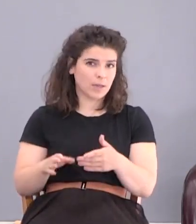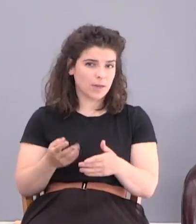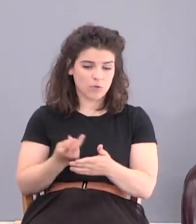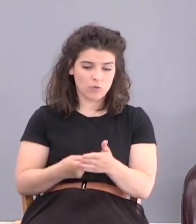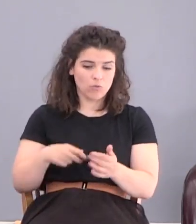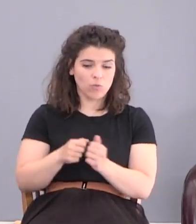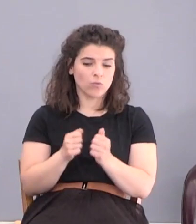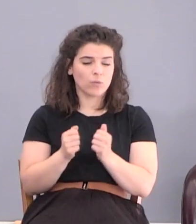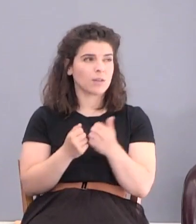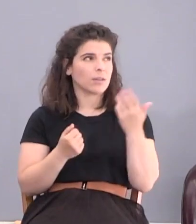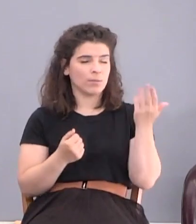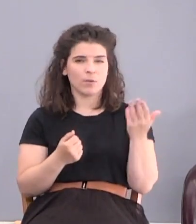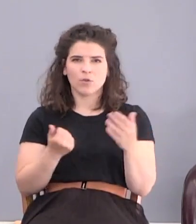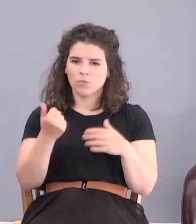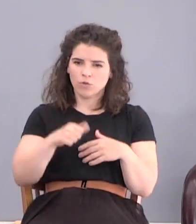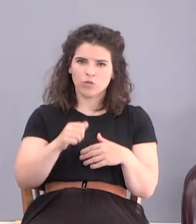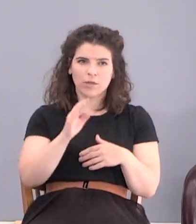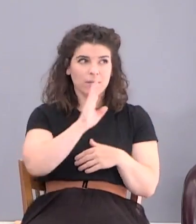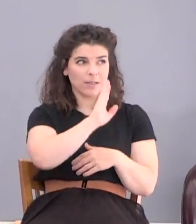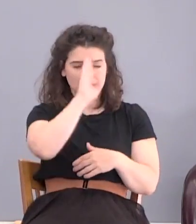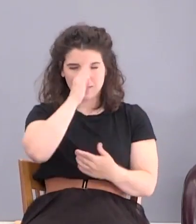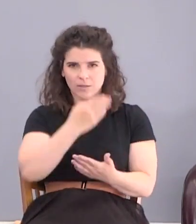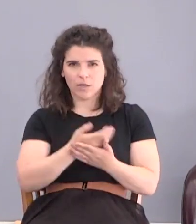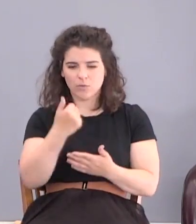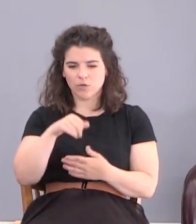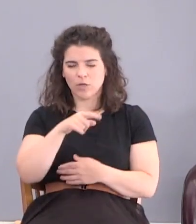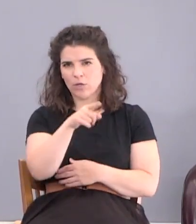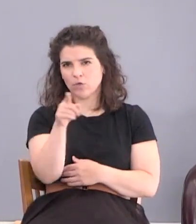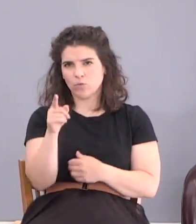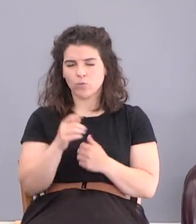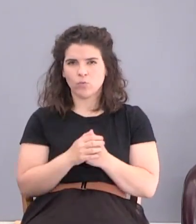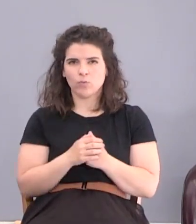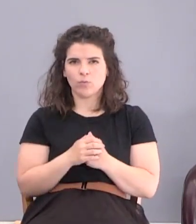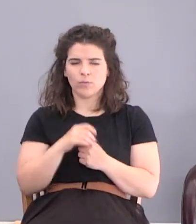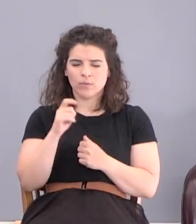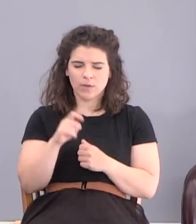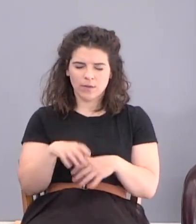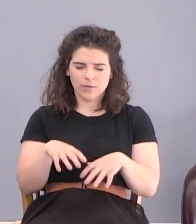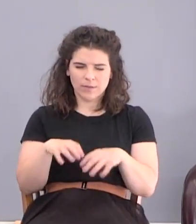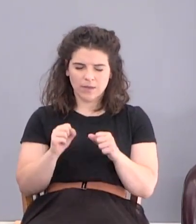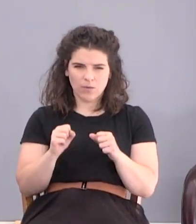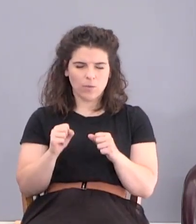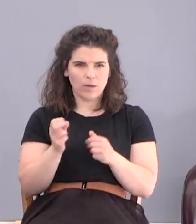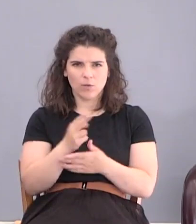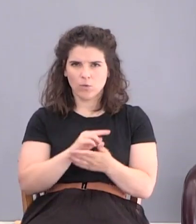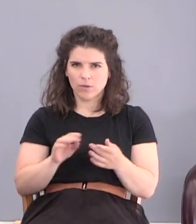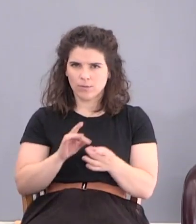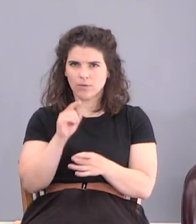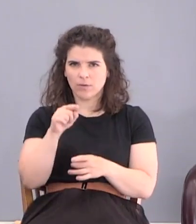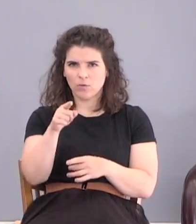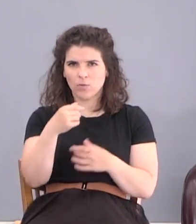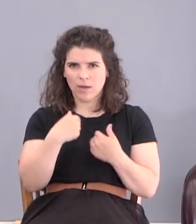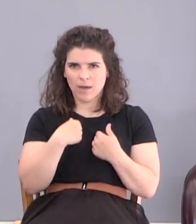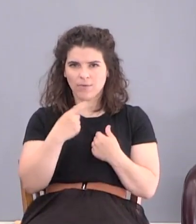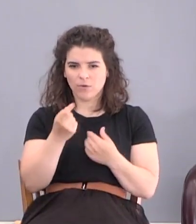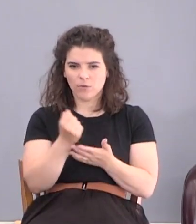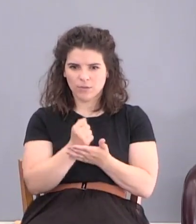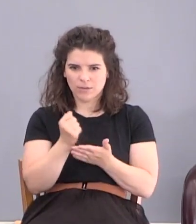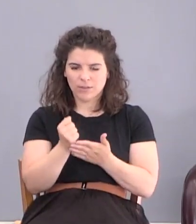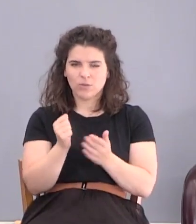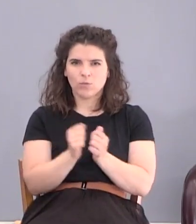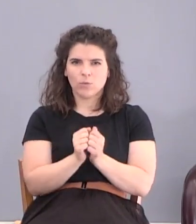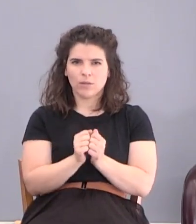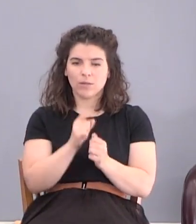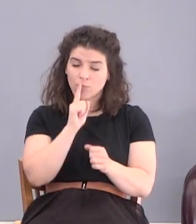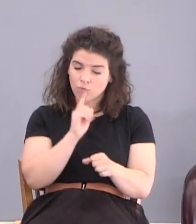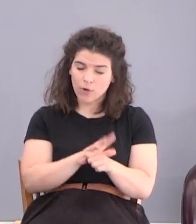So he'd have to reject his son to be able to reject you. And he would have to take away the Holy Spirit that you have, that you're sealed with, which he promised